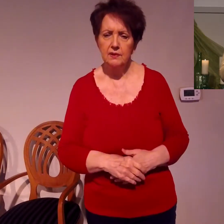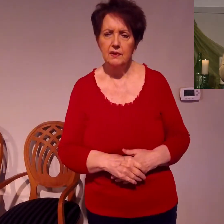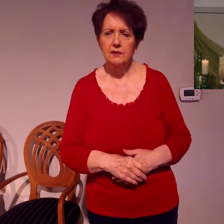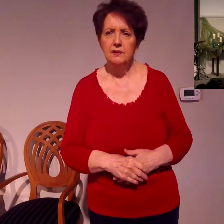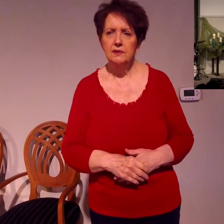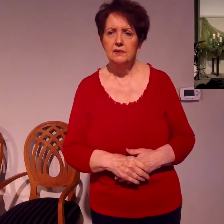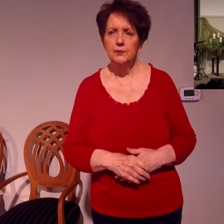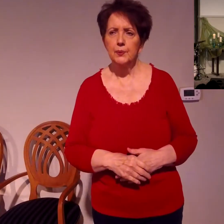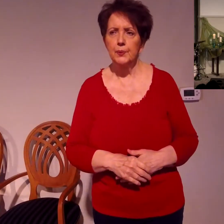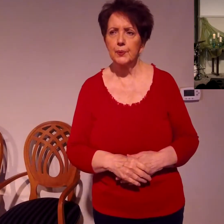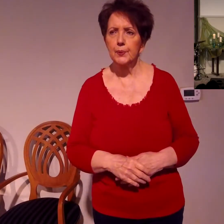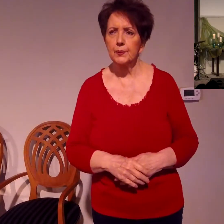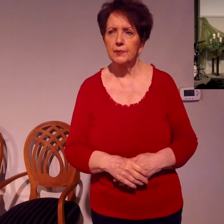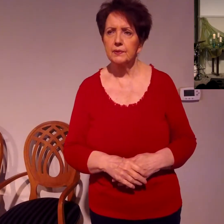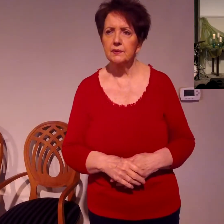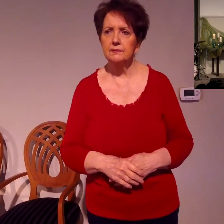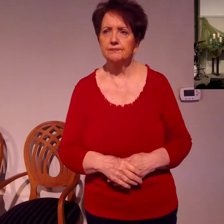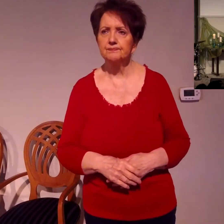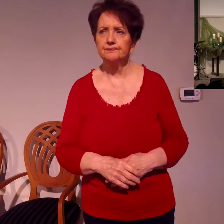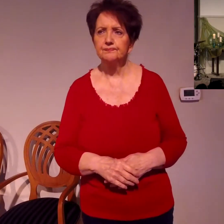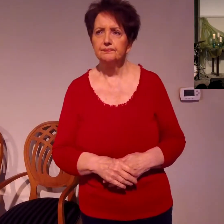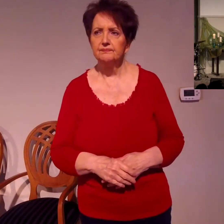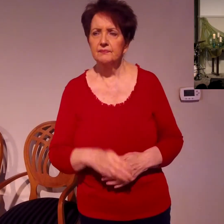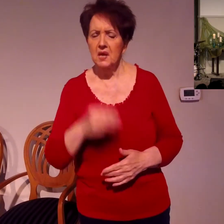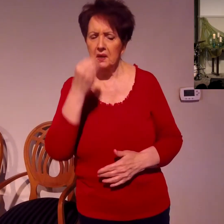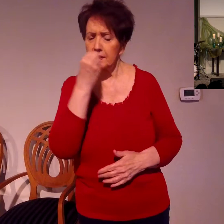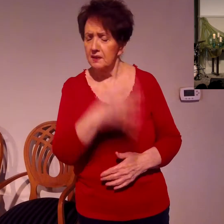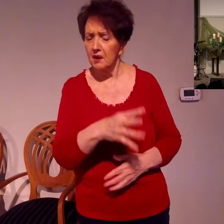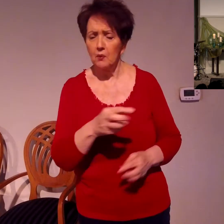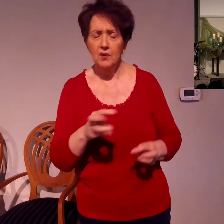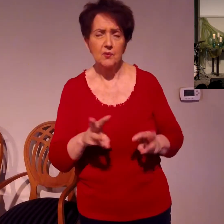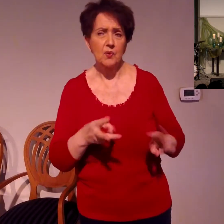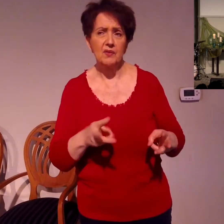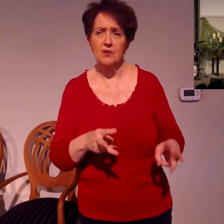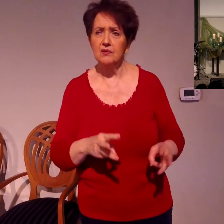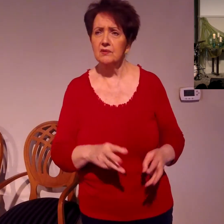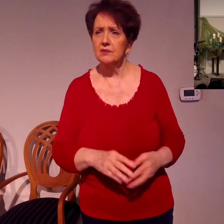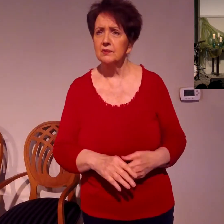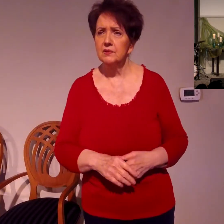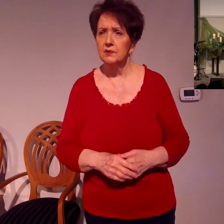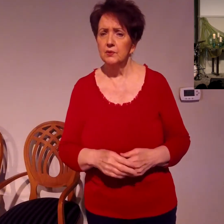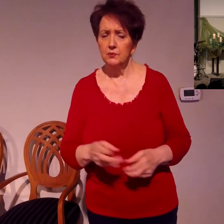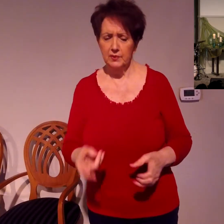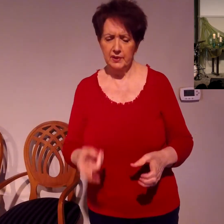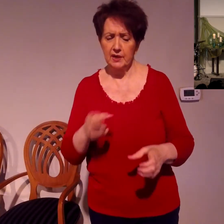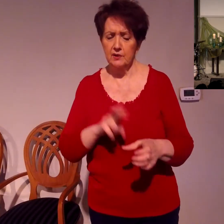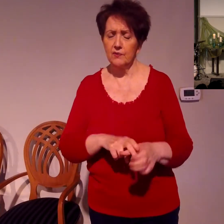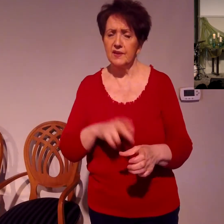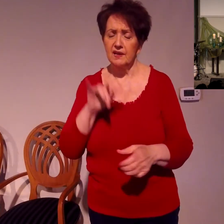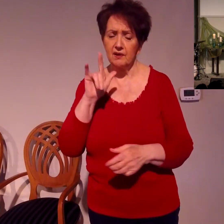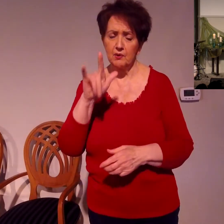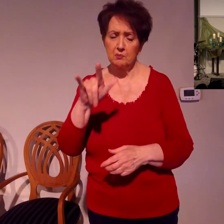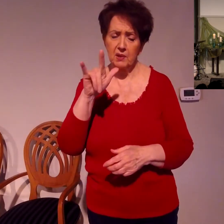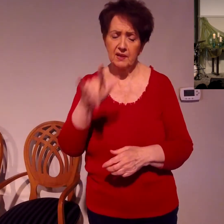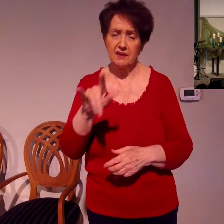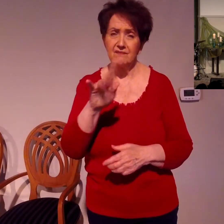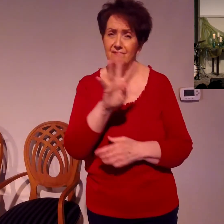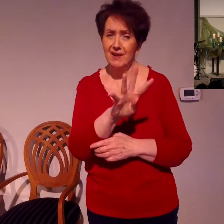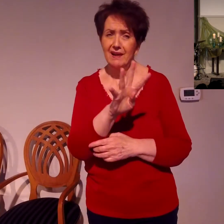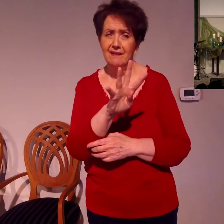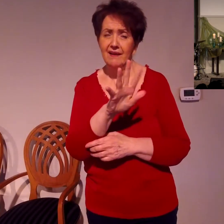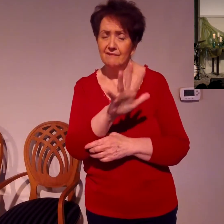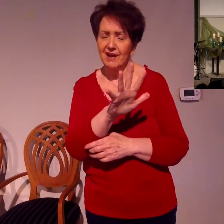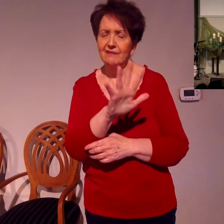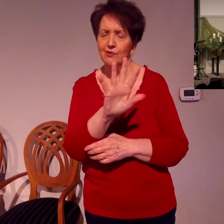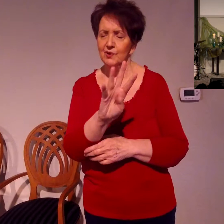sanctuary. So I didn't care what the weather report was. I'm like, we are getting on that 5:42 p.m. flight. No ifs, ands,